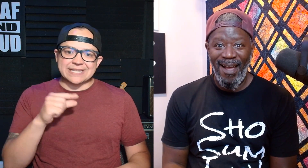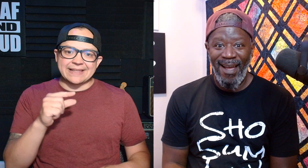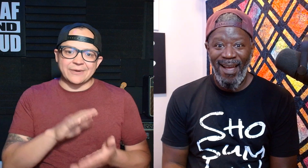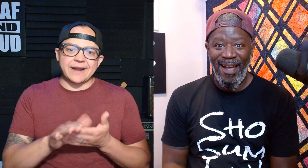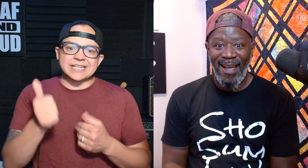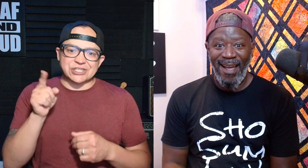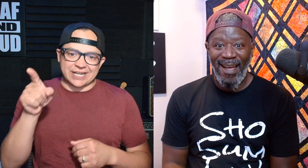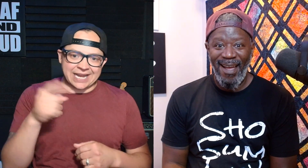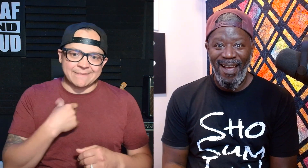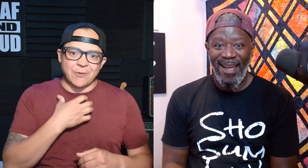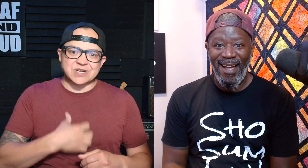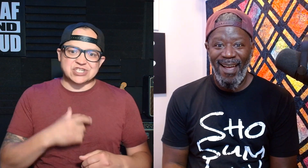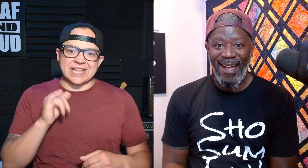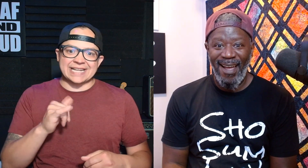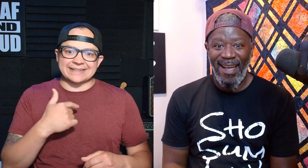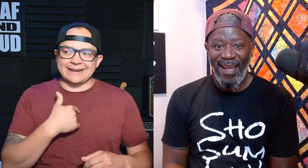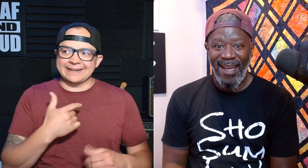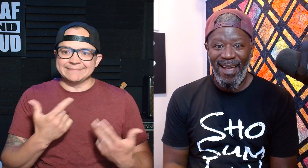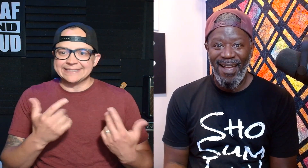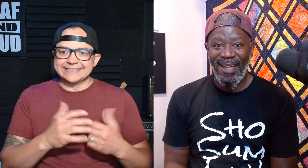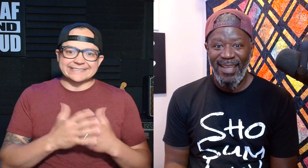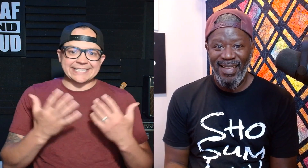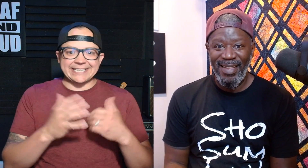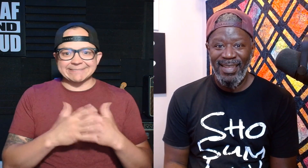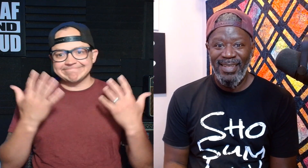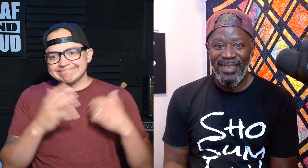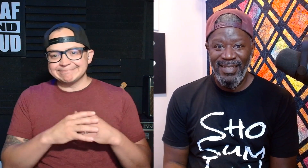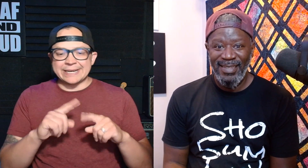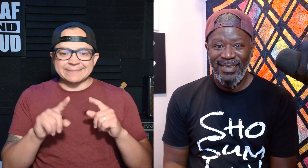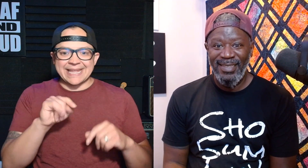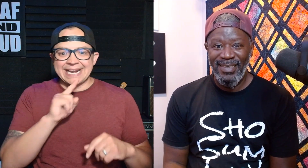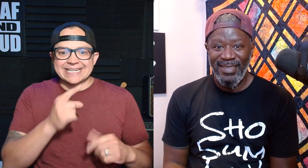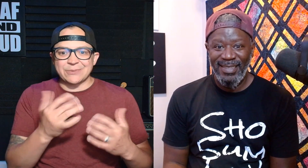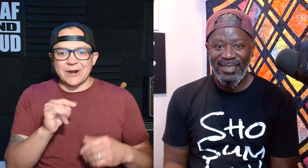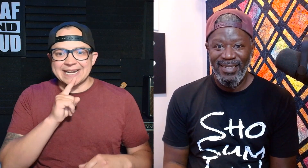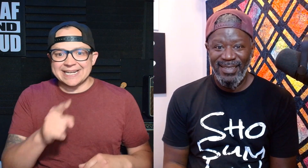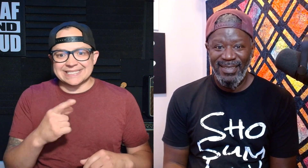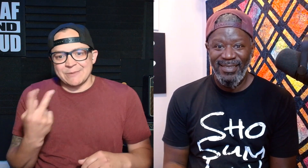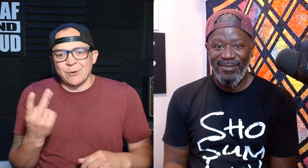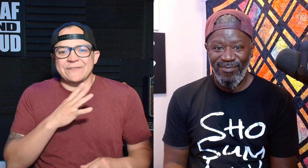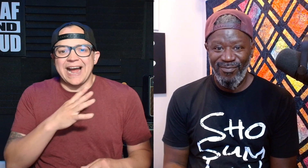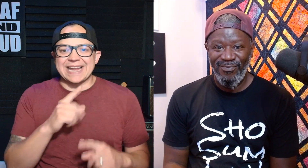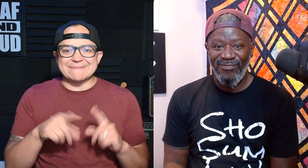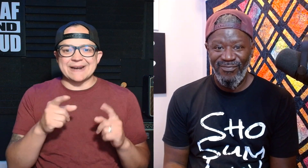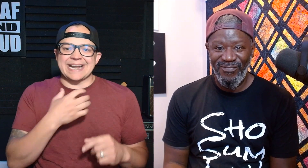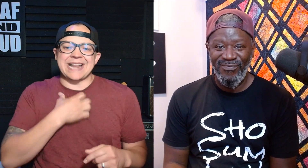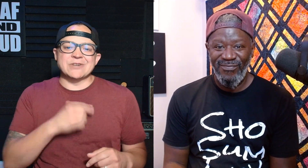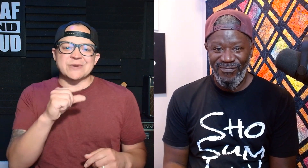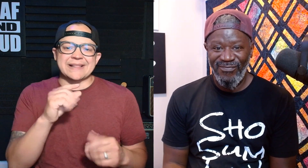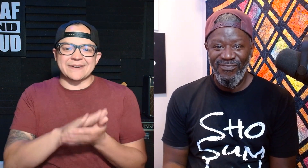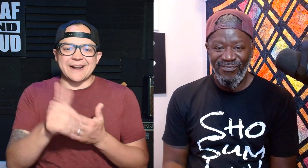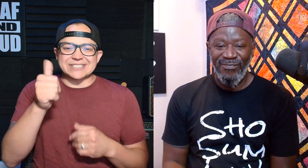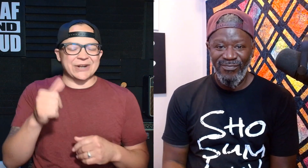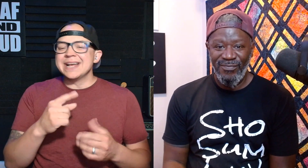wish I was a little nicer to him. I wish that, you know, but it is what it is. I mean, we're fine, but I